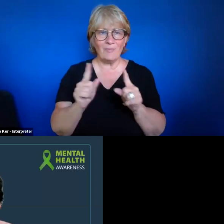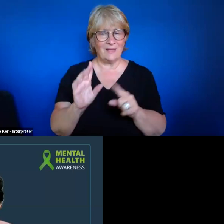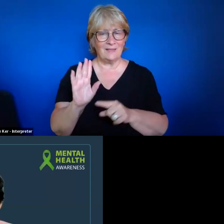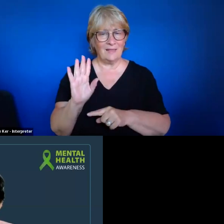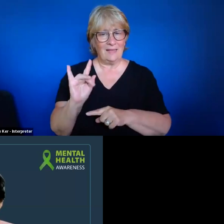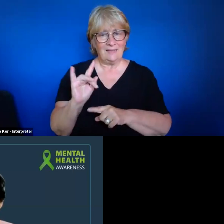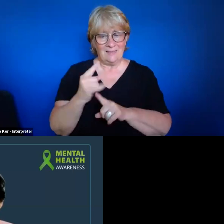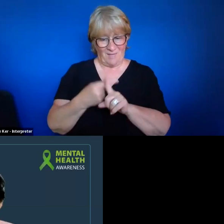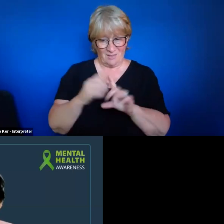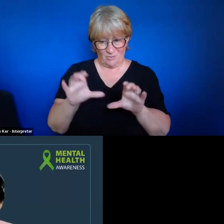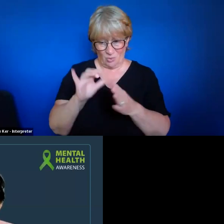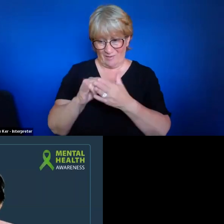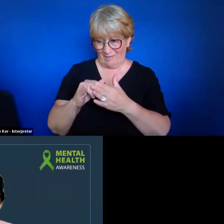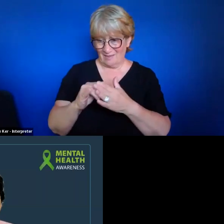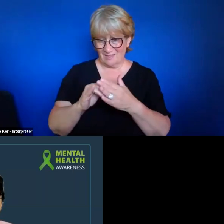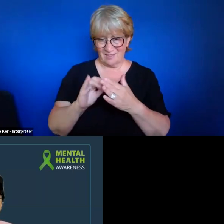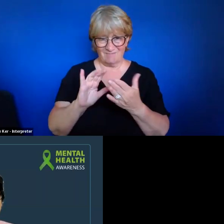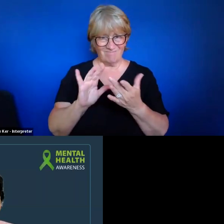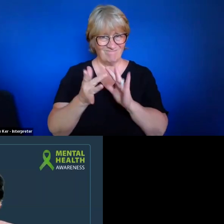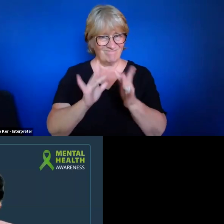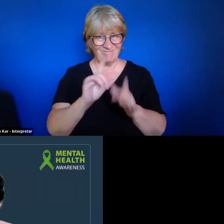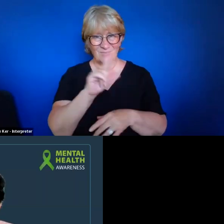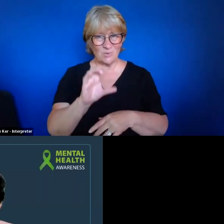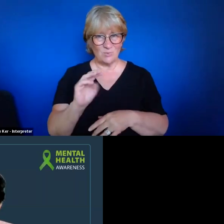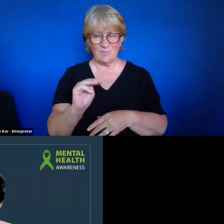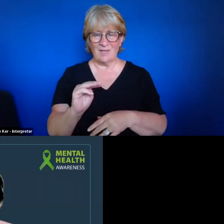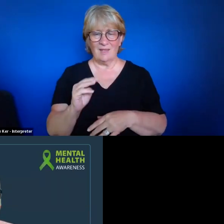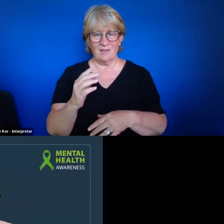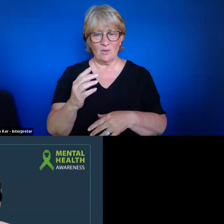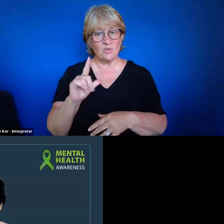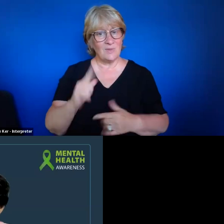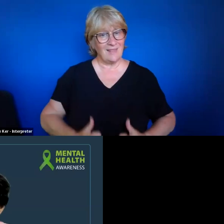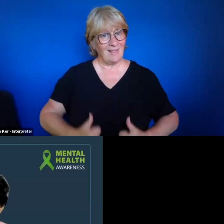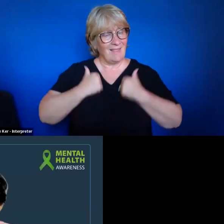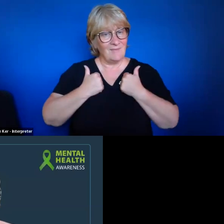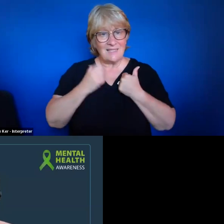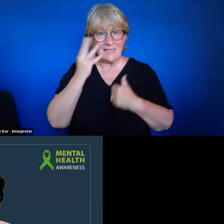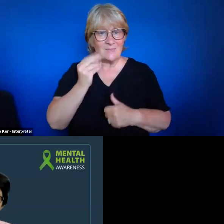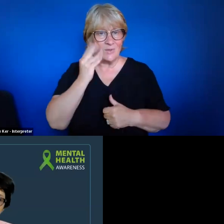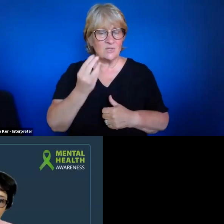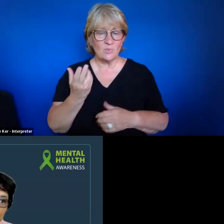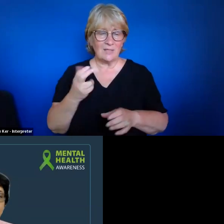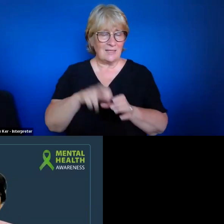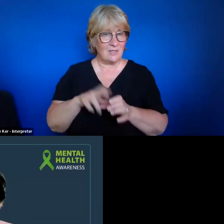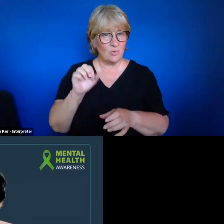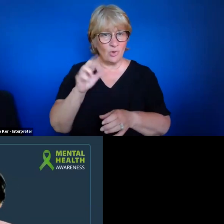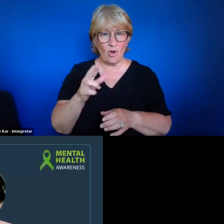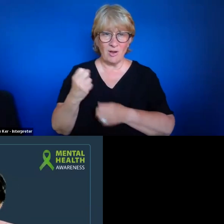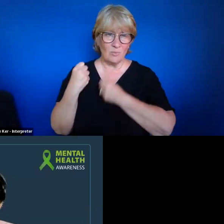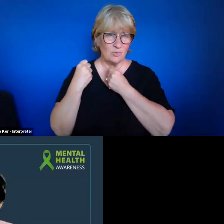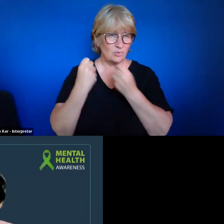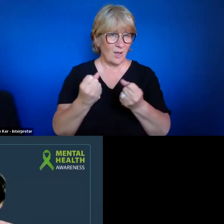doing this. And I can tell you that those of us in the lived experience are like, we'll get into a car and carpool and go to Eastern